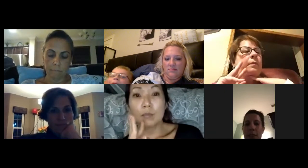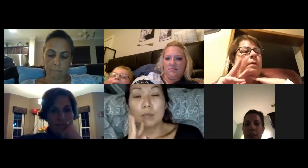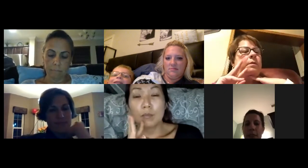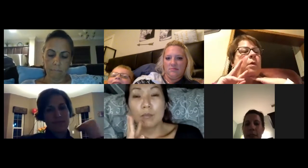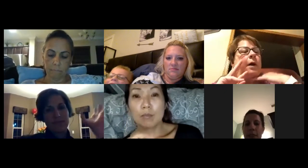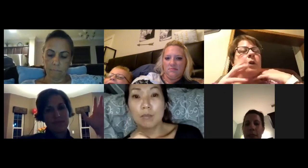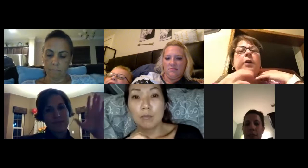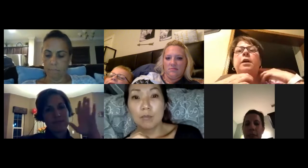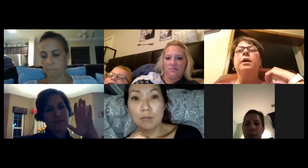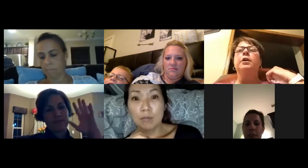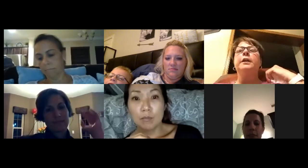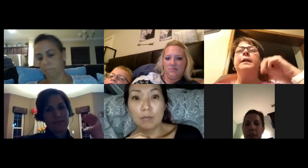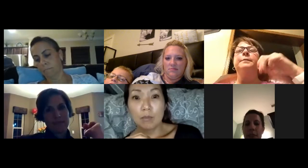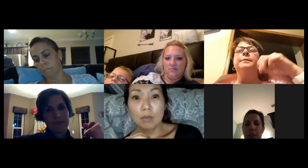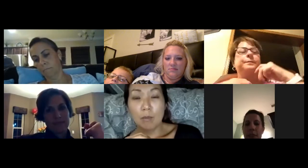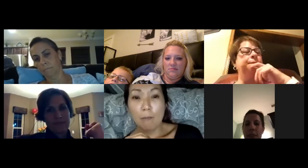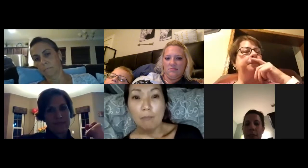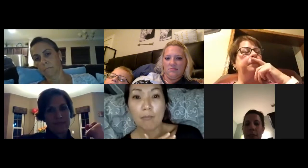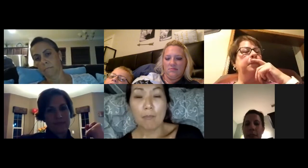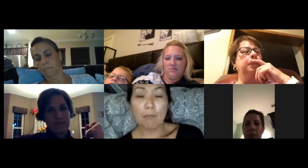It's water, hungry.